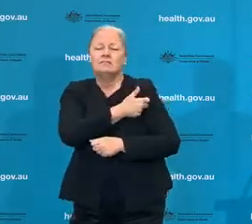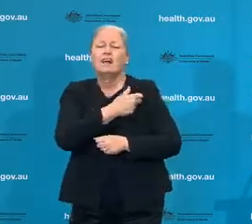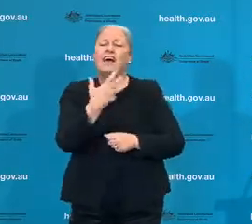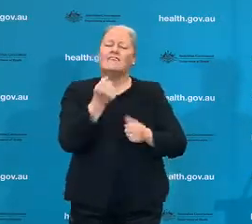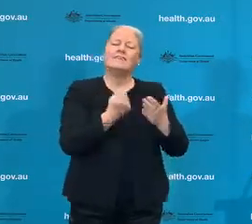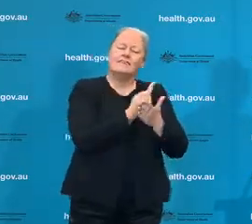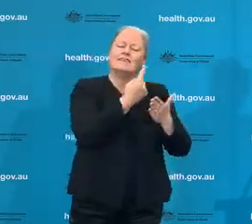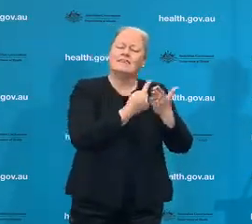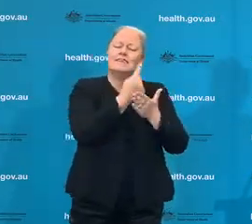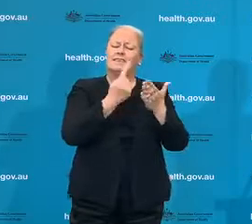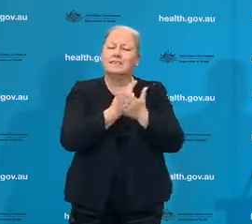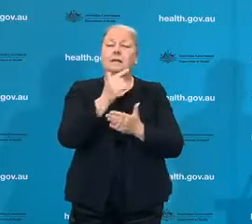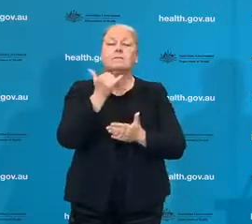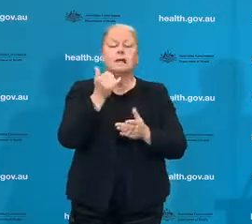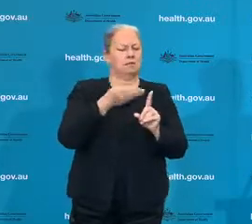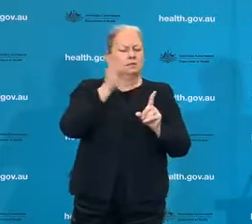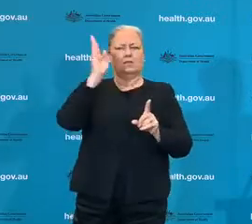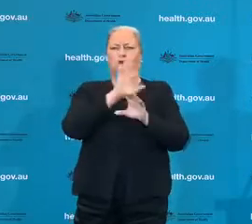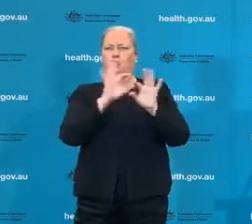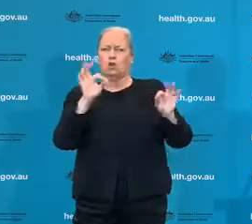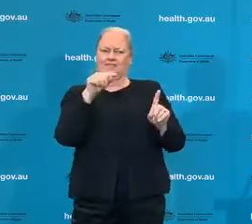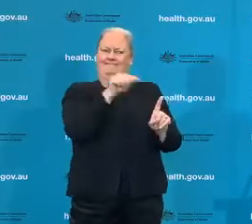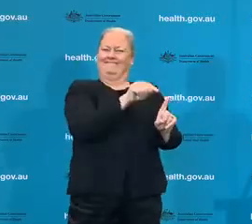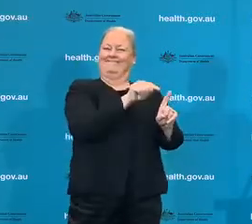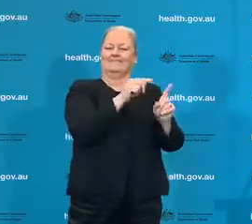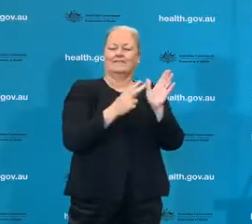do with the vaccine. So all of these things are a